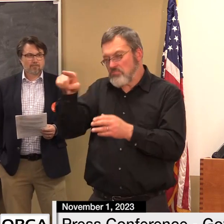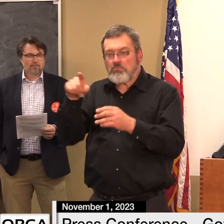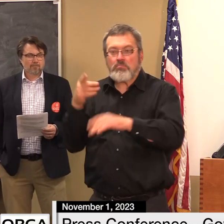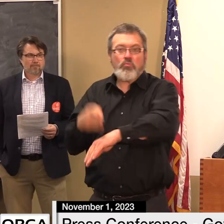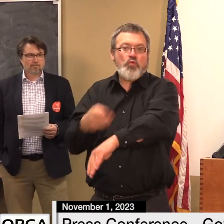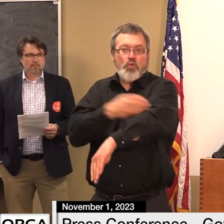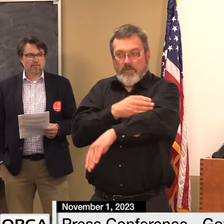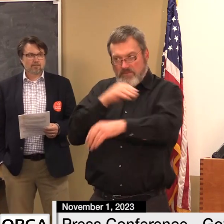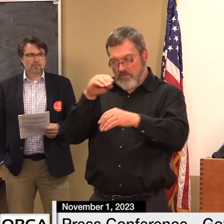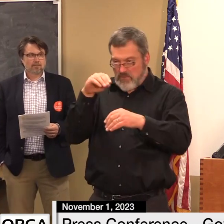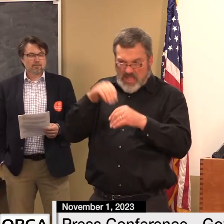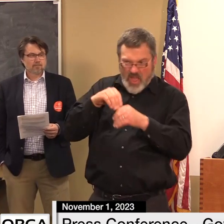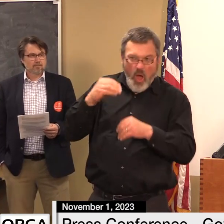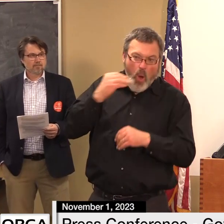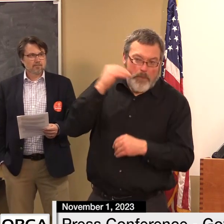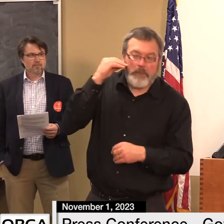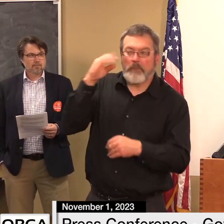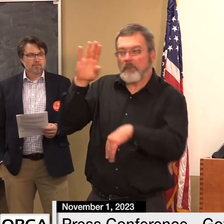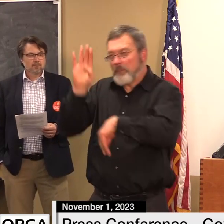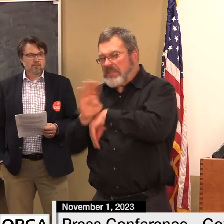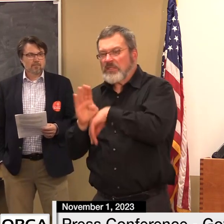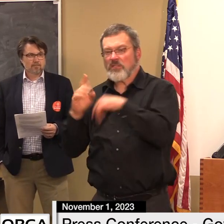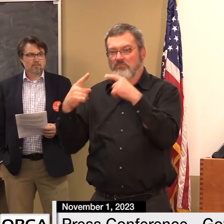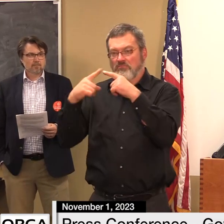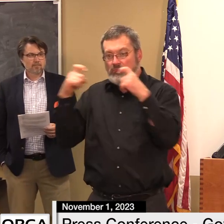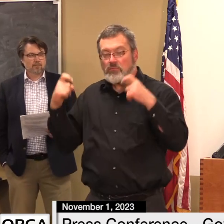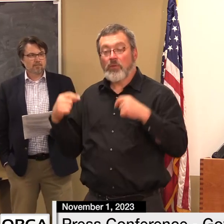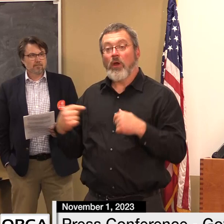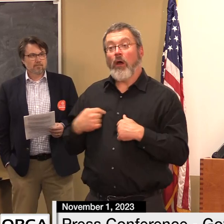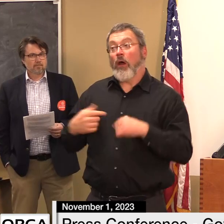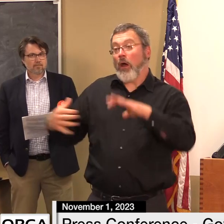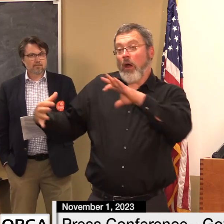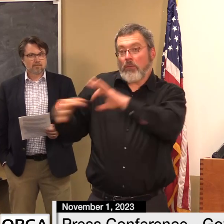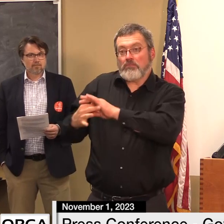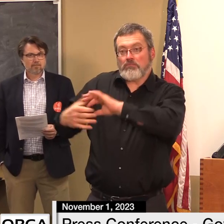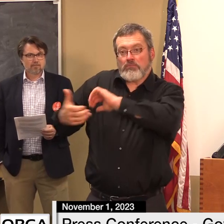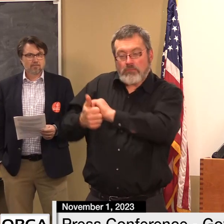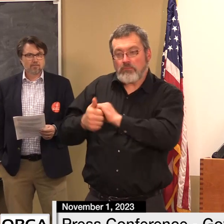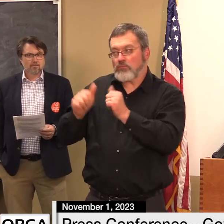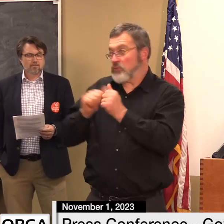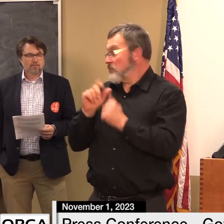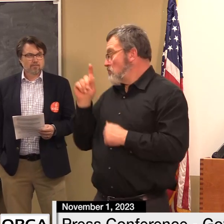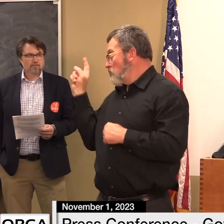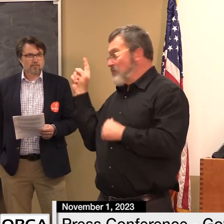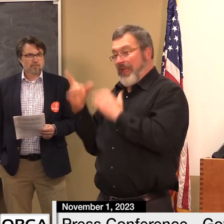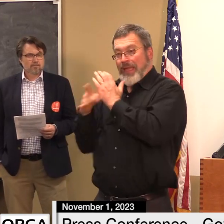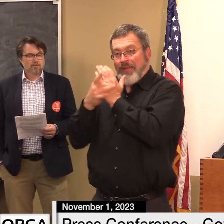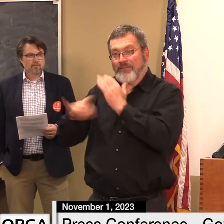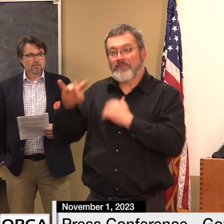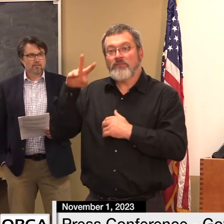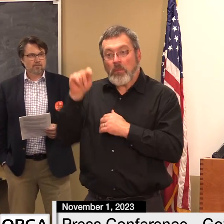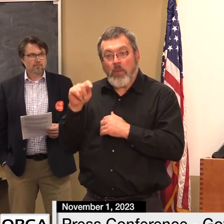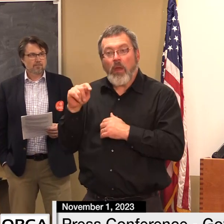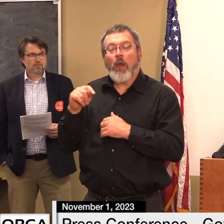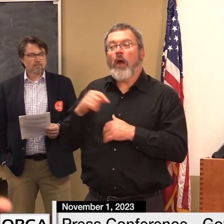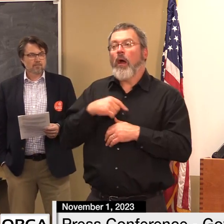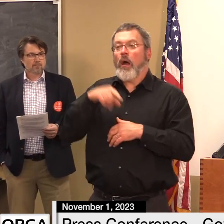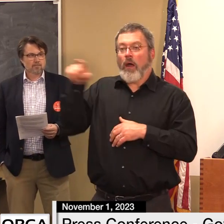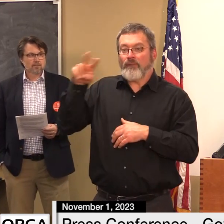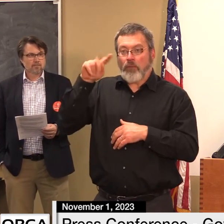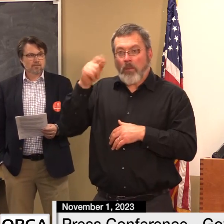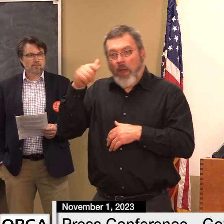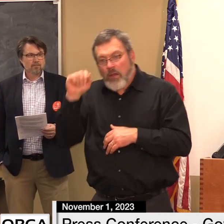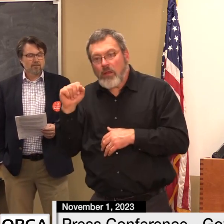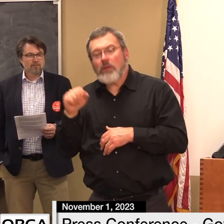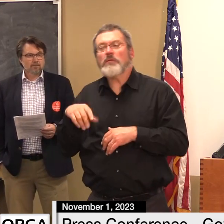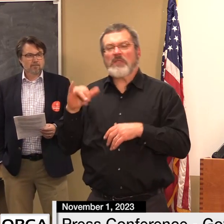businesses. And with our partners like Efficiency Vermont, the Weatherization Assistance Program, FEMA, and many others, all working together, we aim